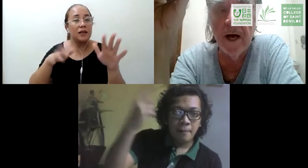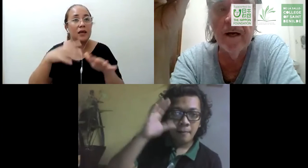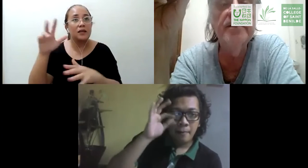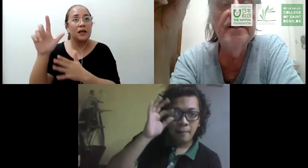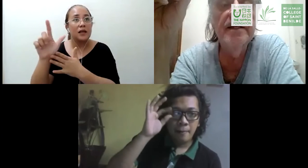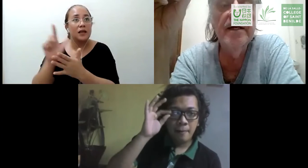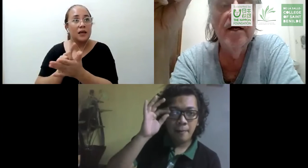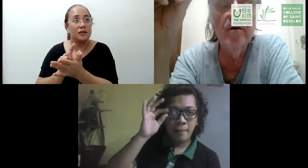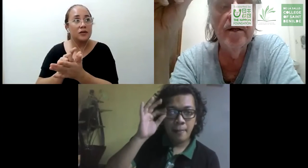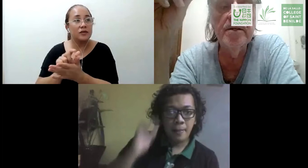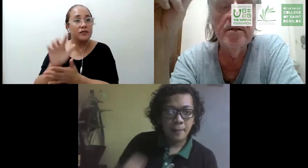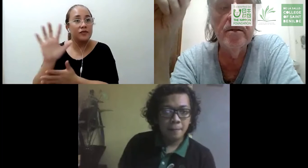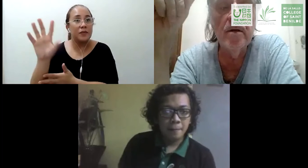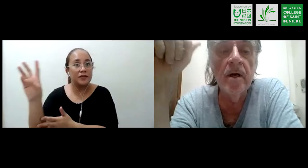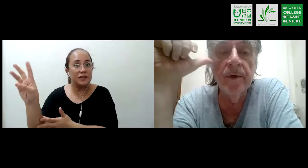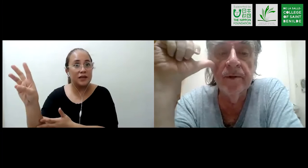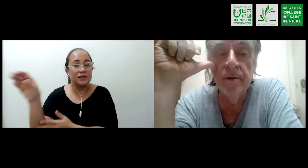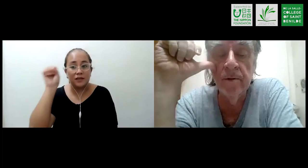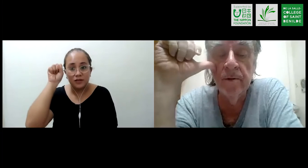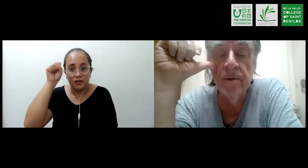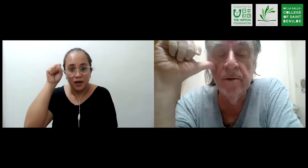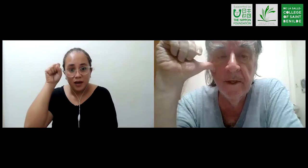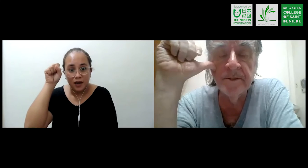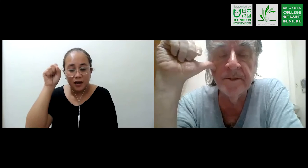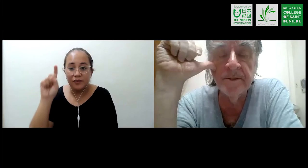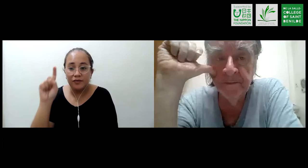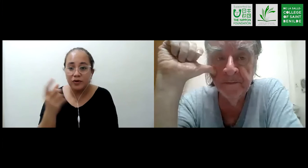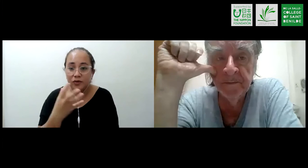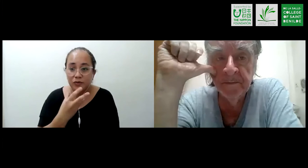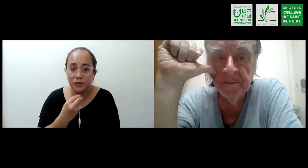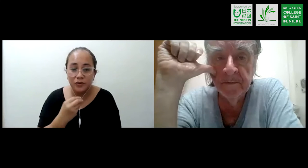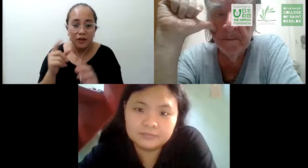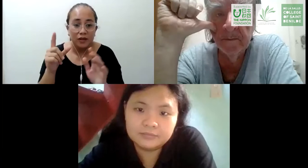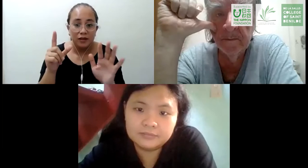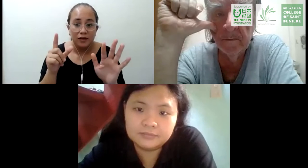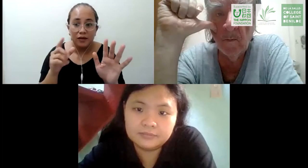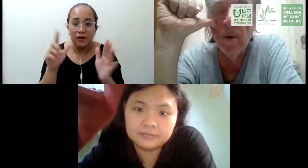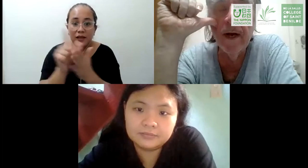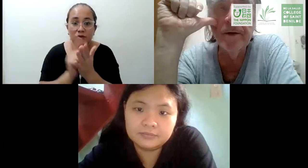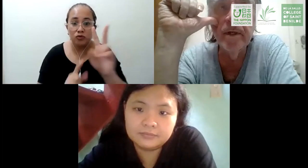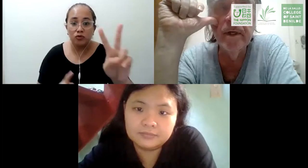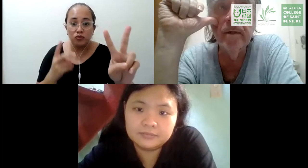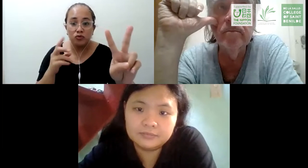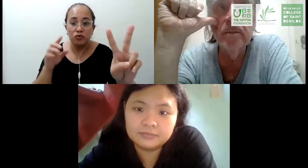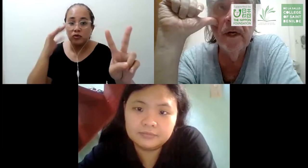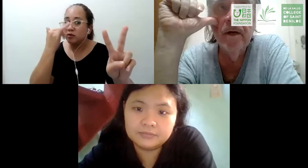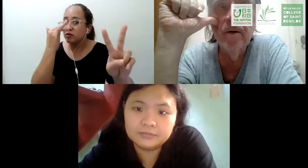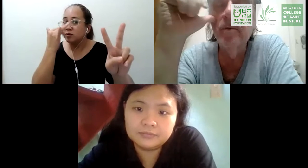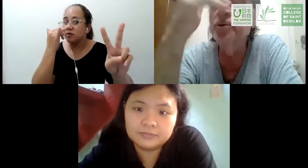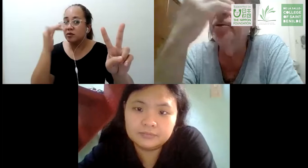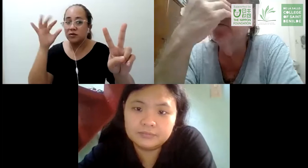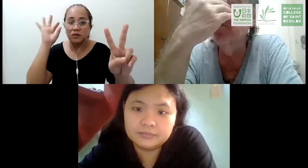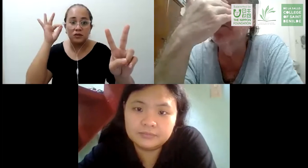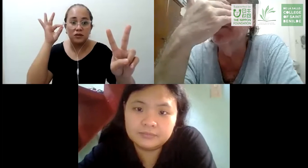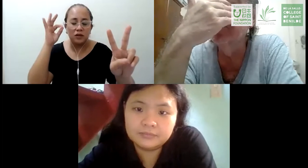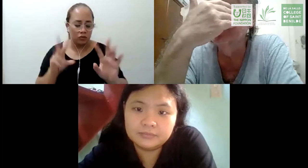in Shaq. Okay, let's start with lesson 2. Or actually, no,